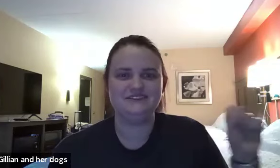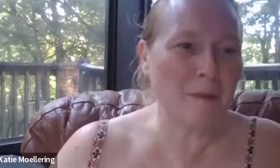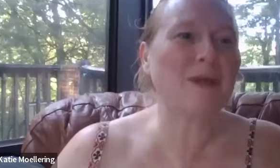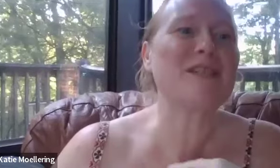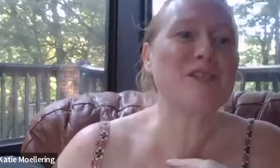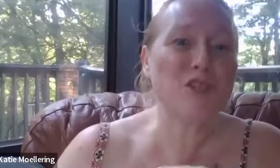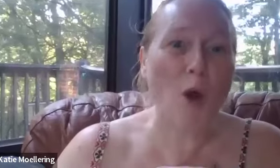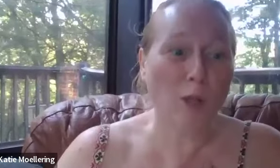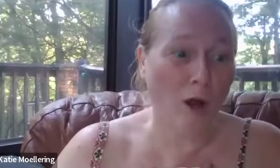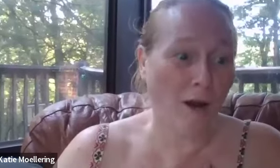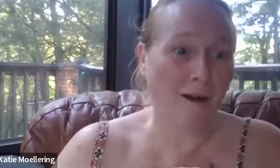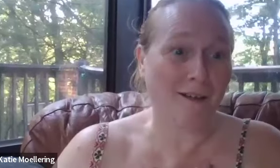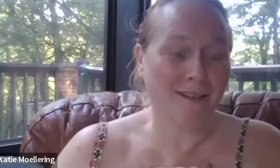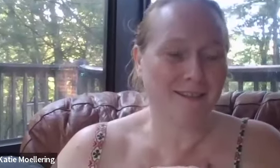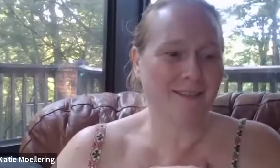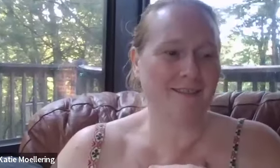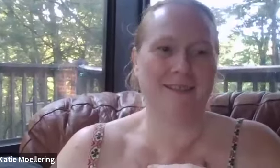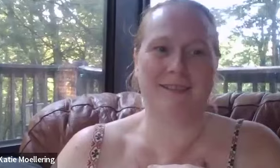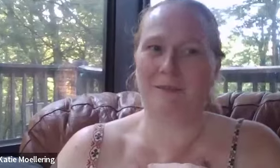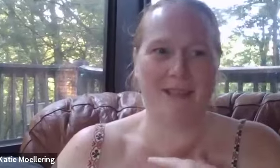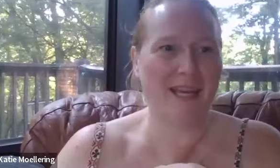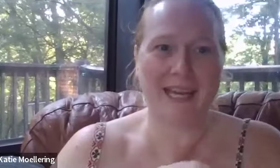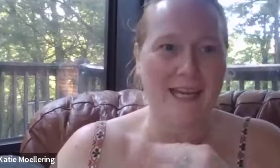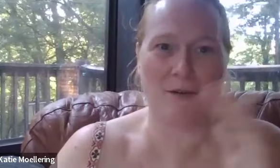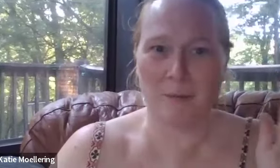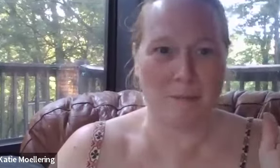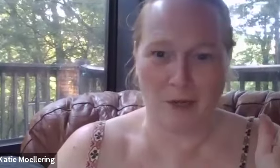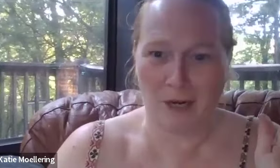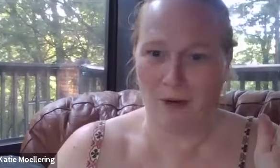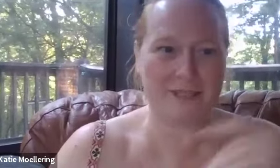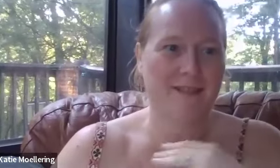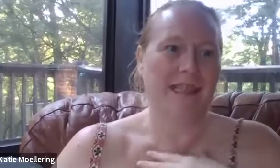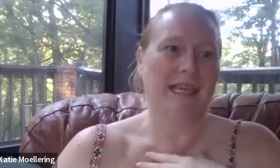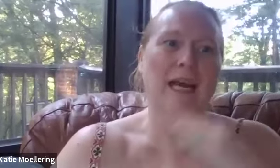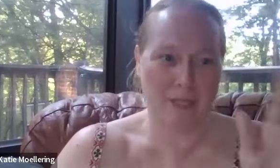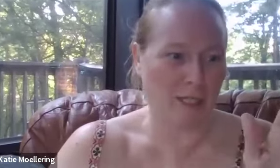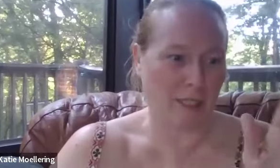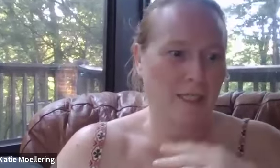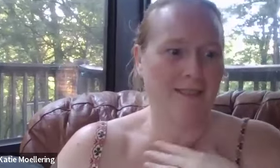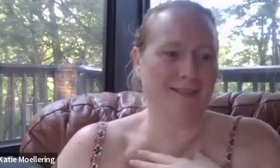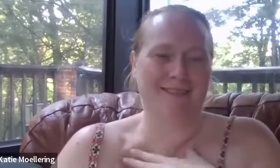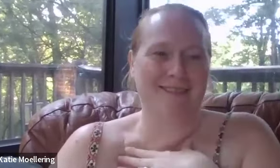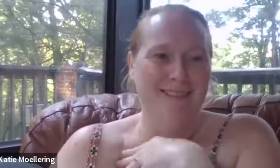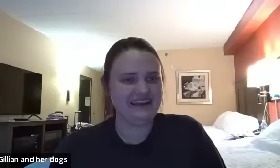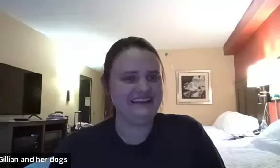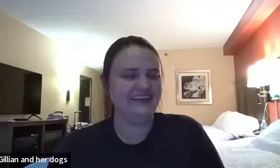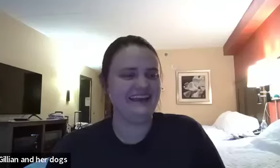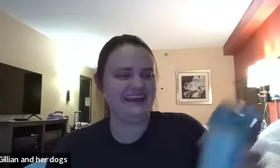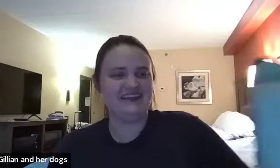remember because it's so long. it is. I'd be like, I don't remember where I was. I'm a doctor. Right? Like that's